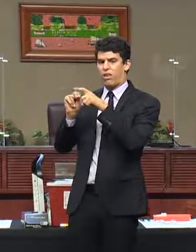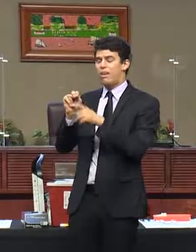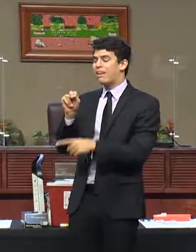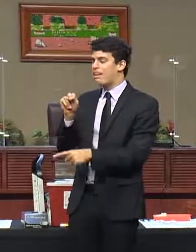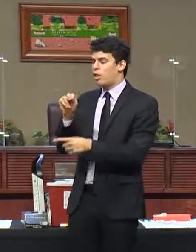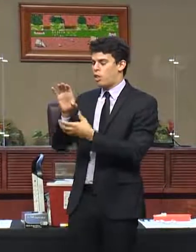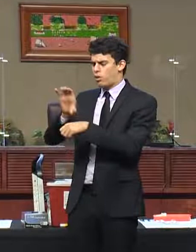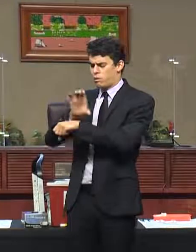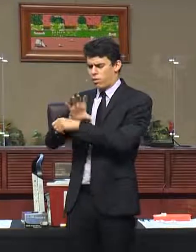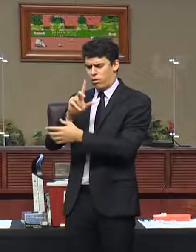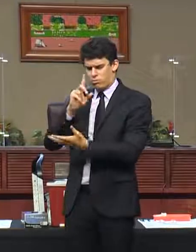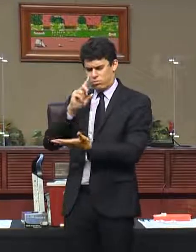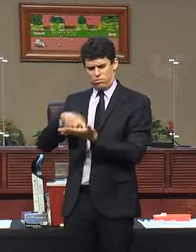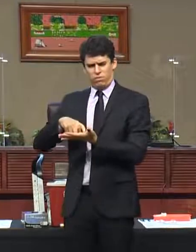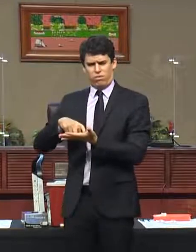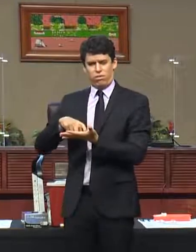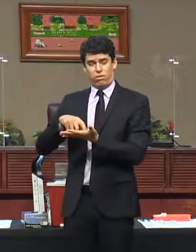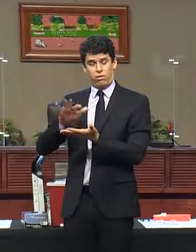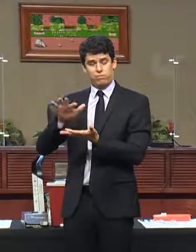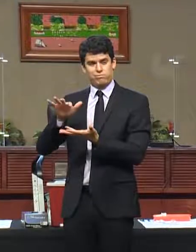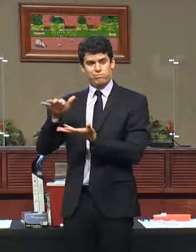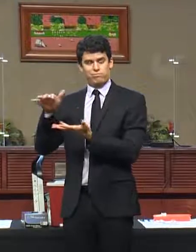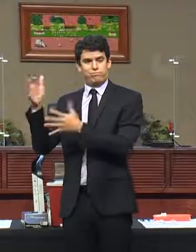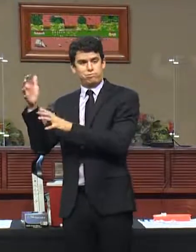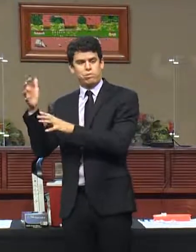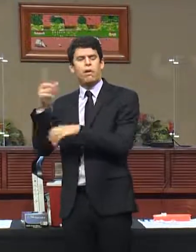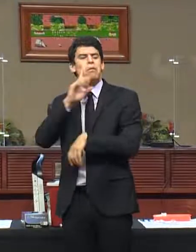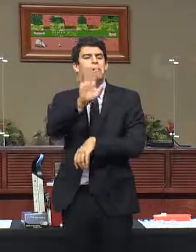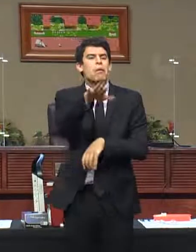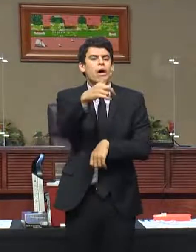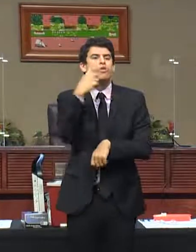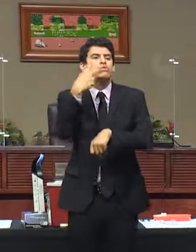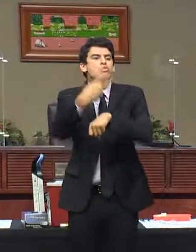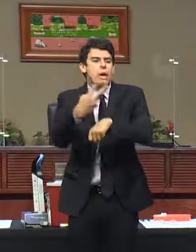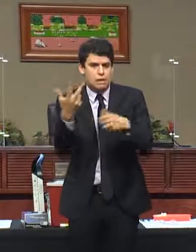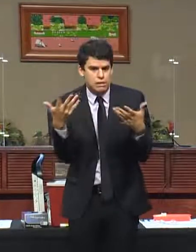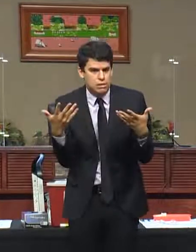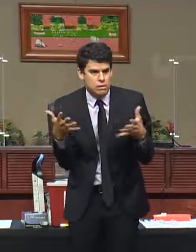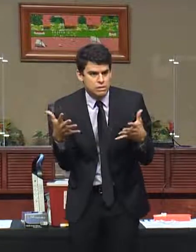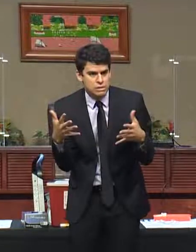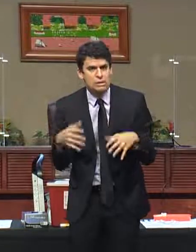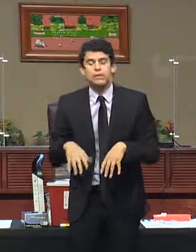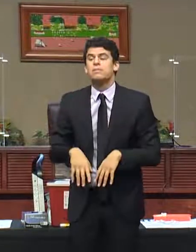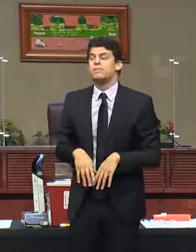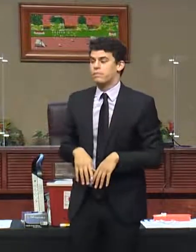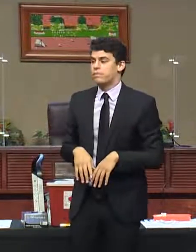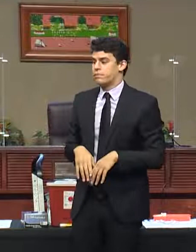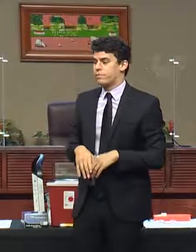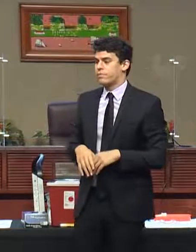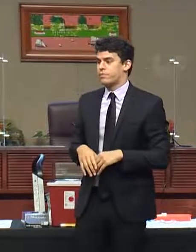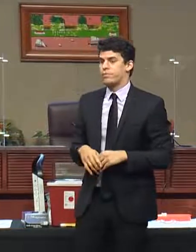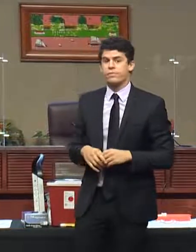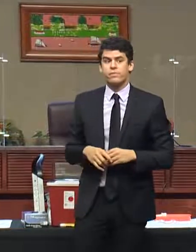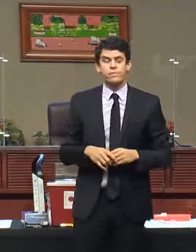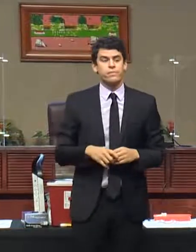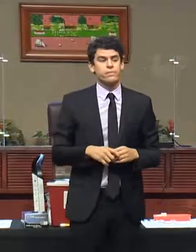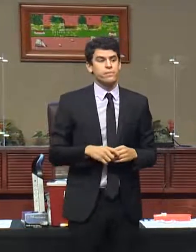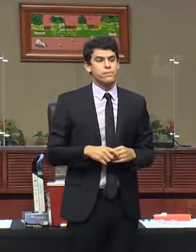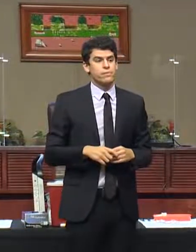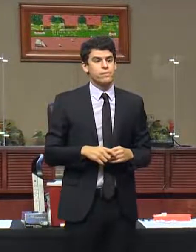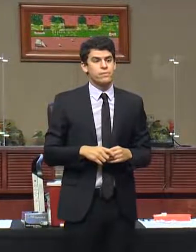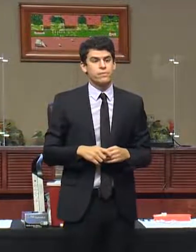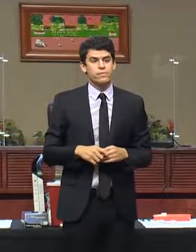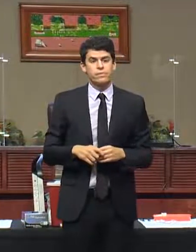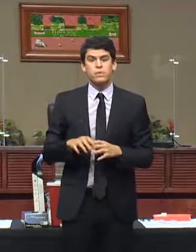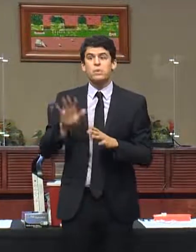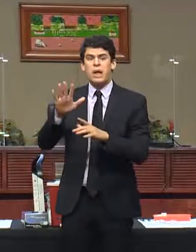character, and it went crazy for those 2 days. So that's why we only can see the data,